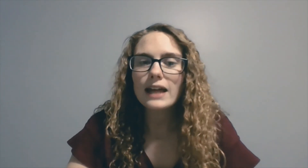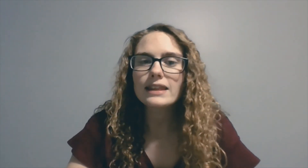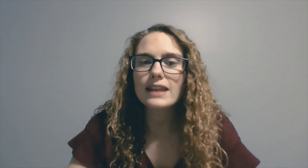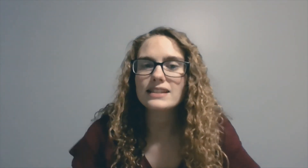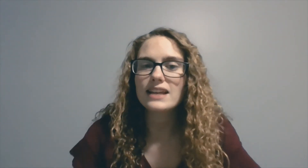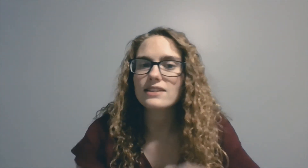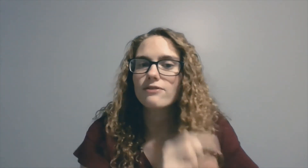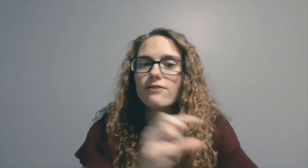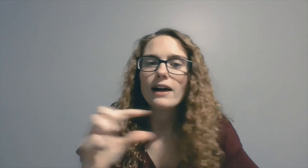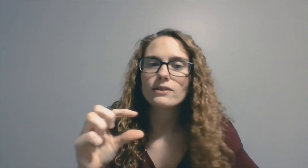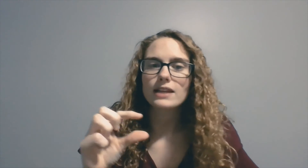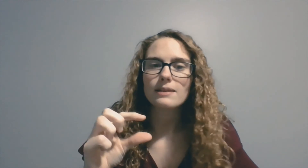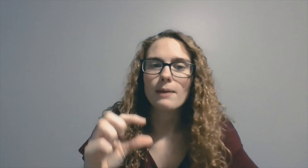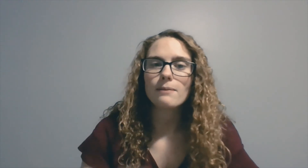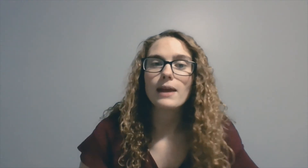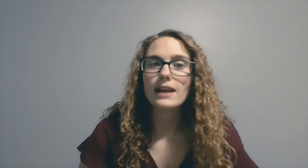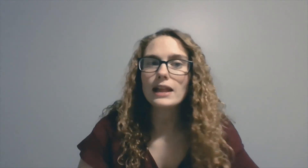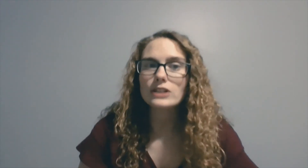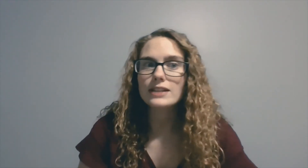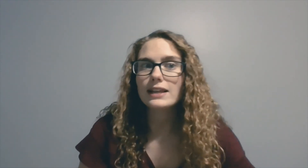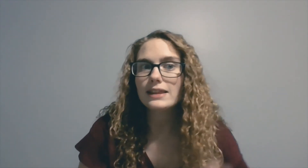It says files at the bottom, and it looks like this.